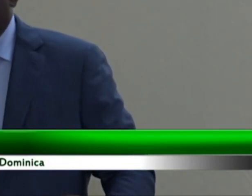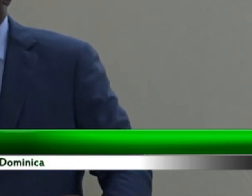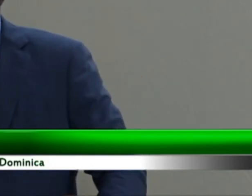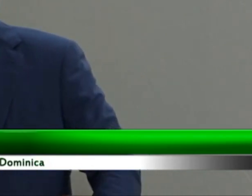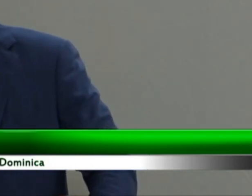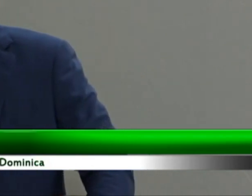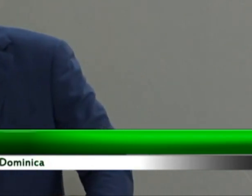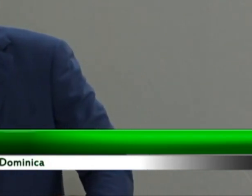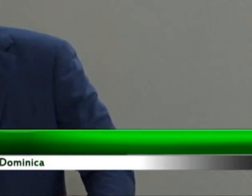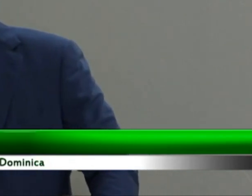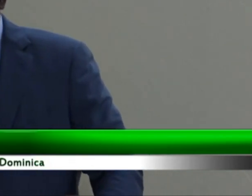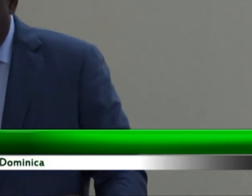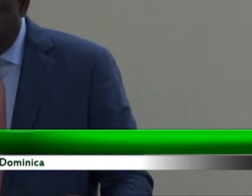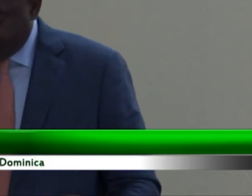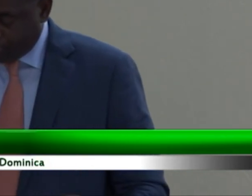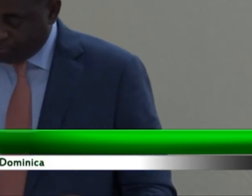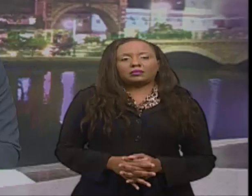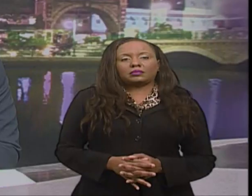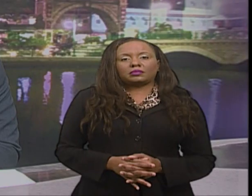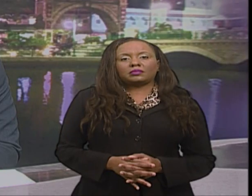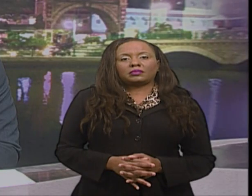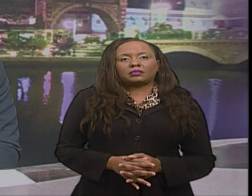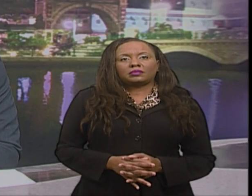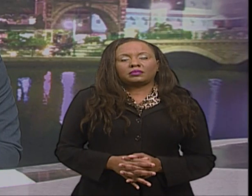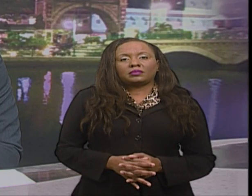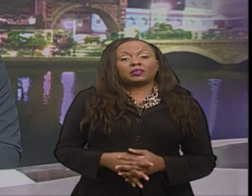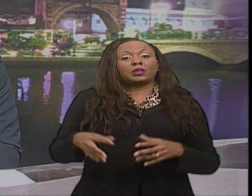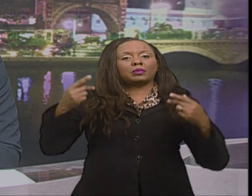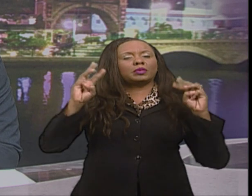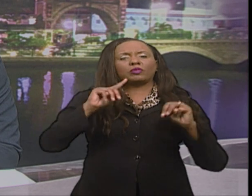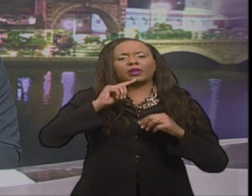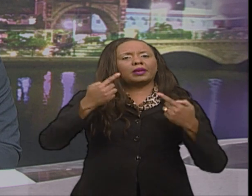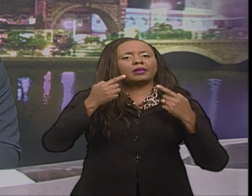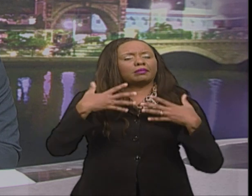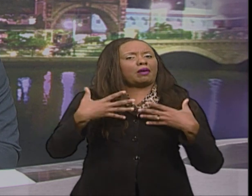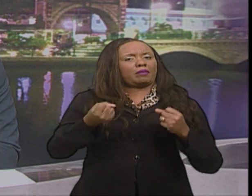Dominica cannot operate in a vacuum. Mr. Skerrit is